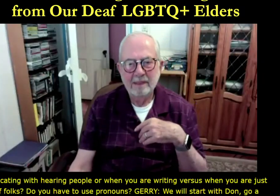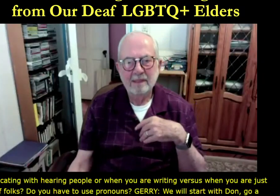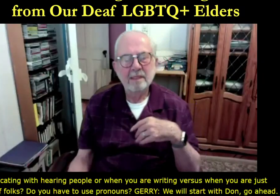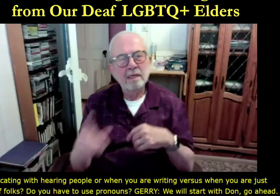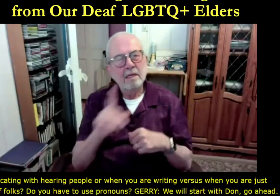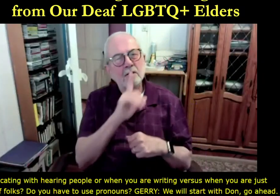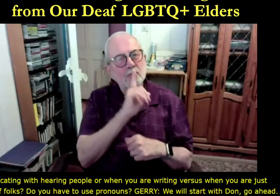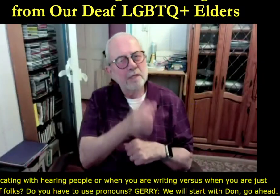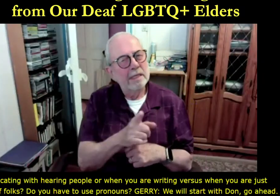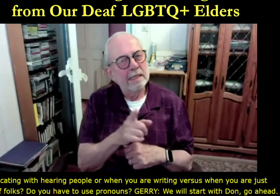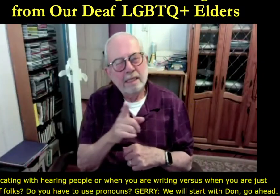Oh, okay.